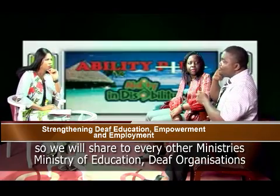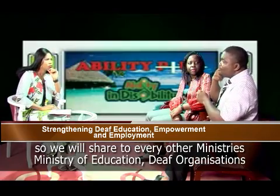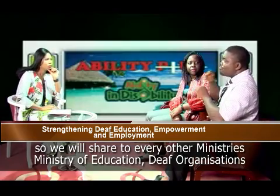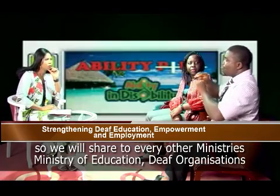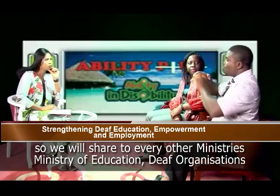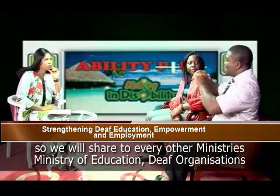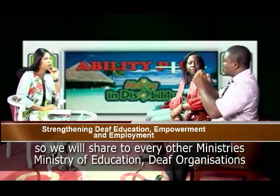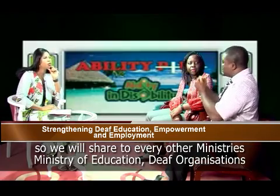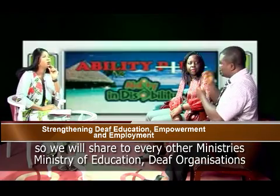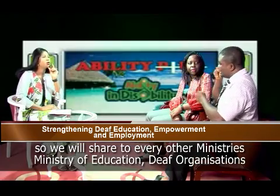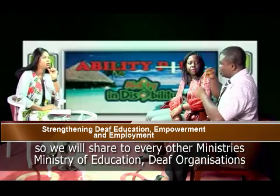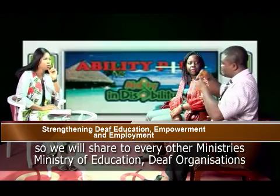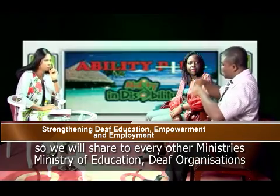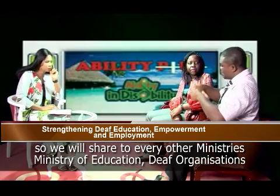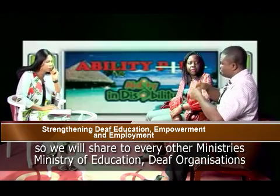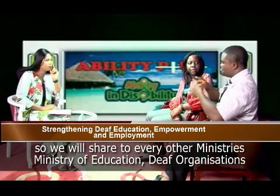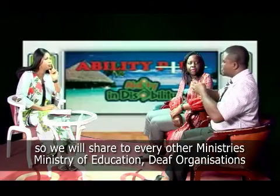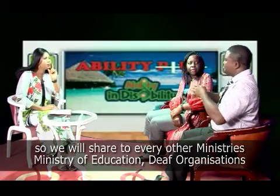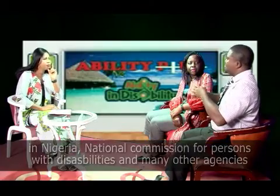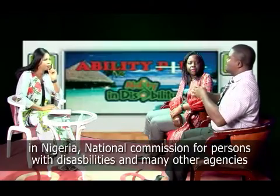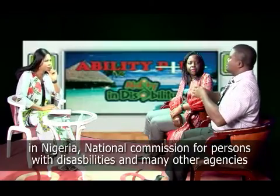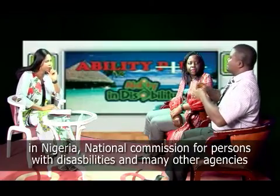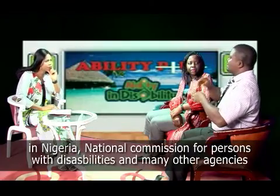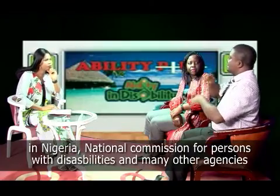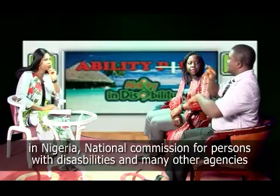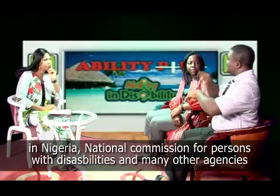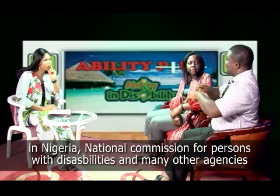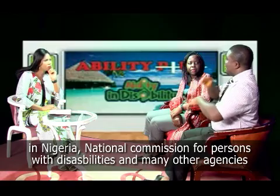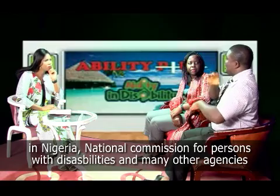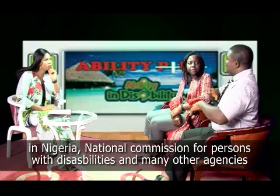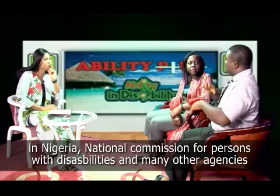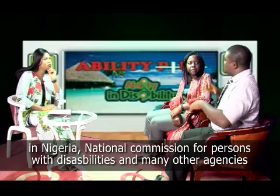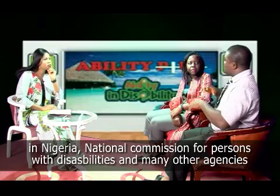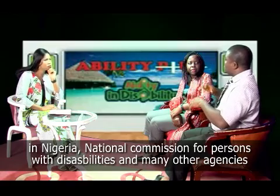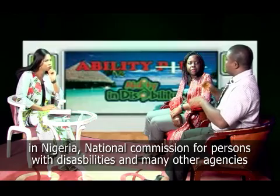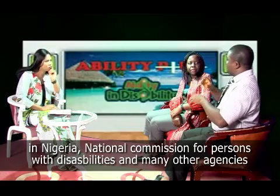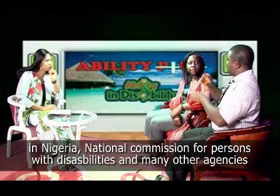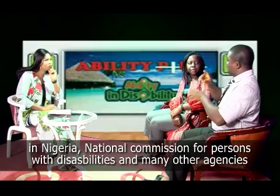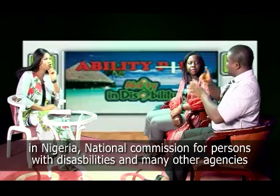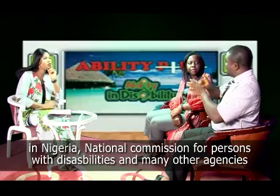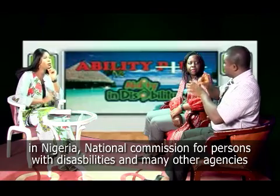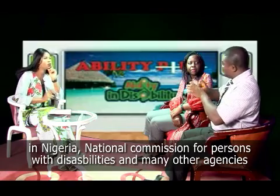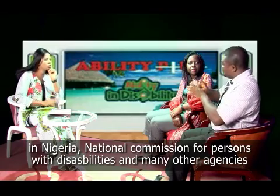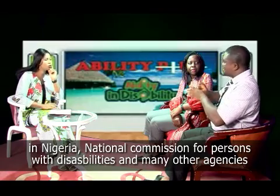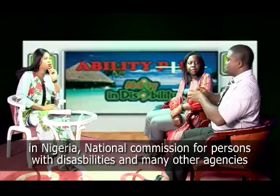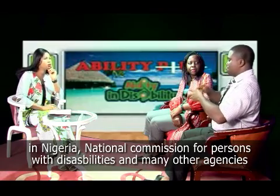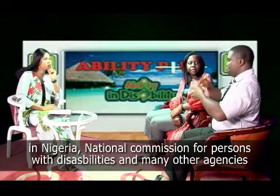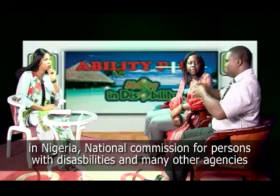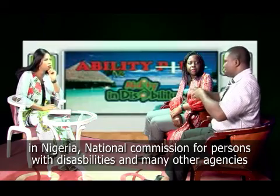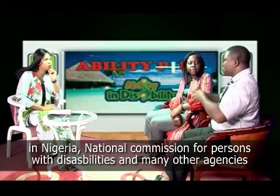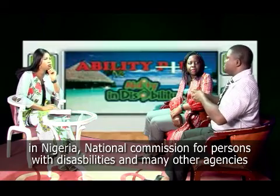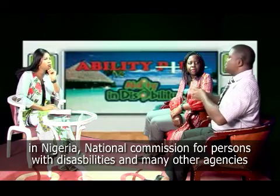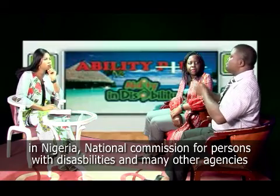Education, deaf organizations in Nigeria, National Commission for Persons with